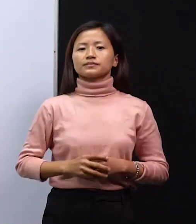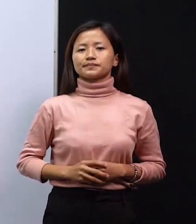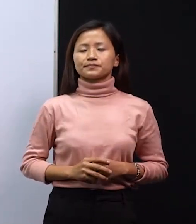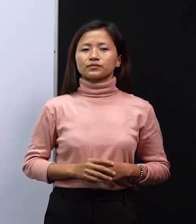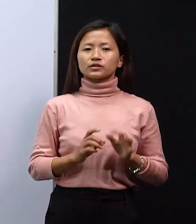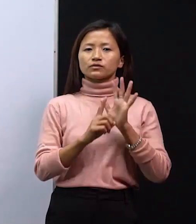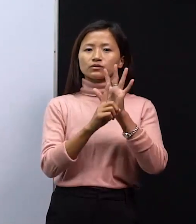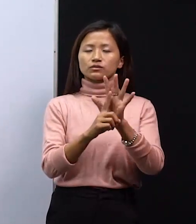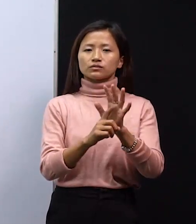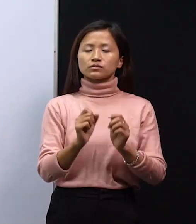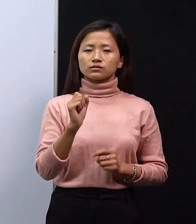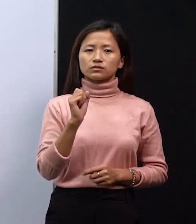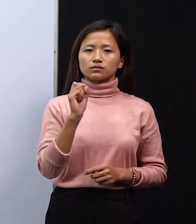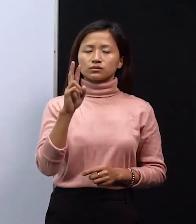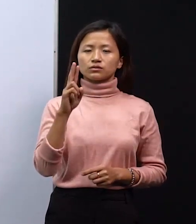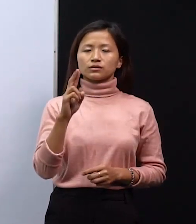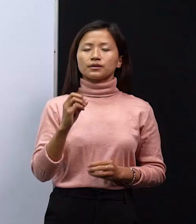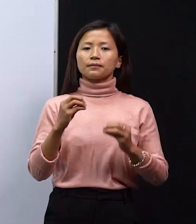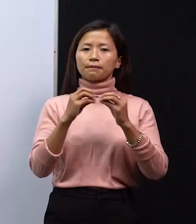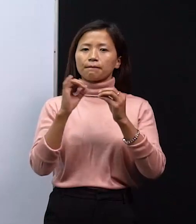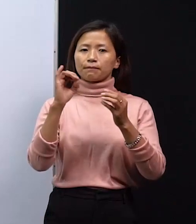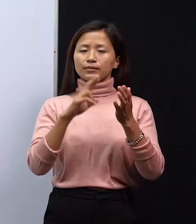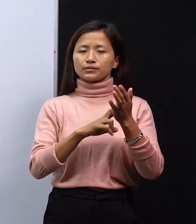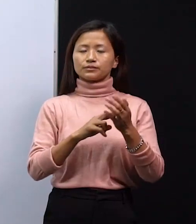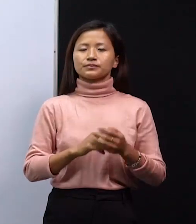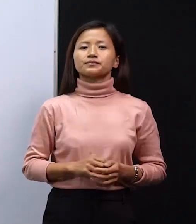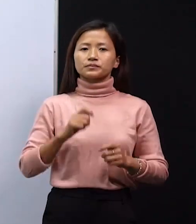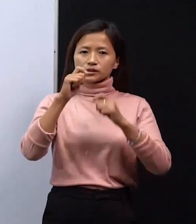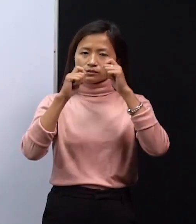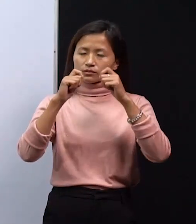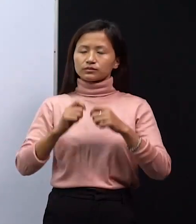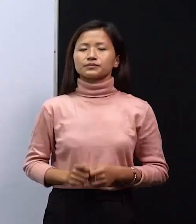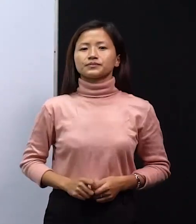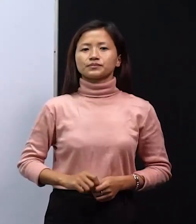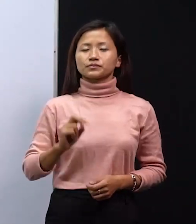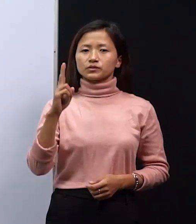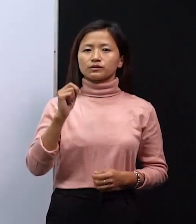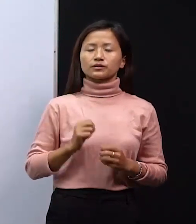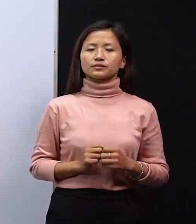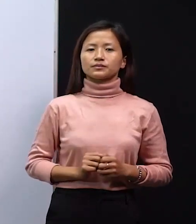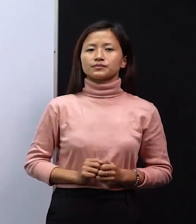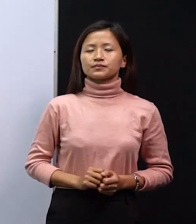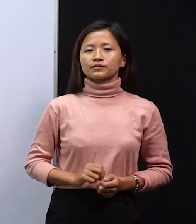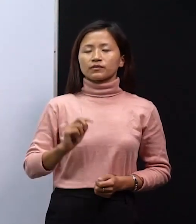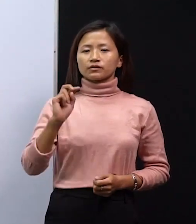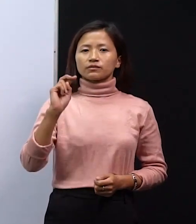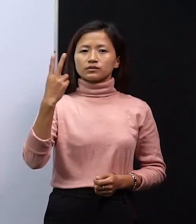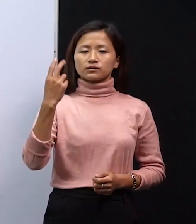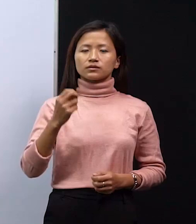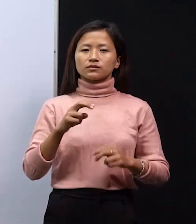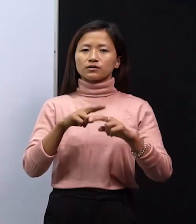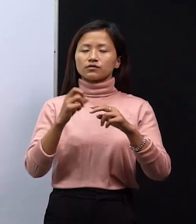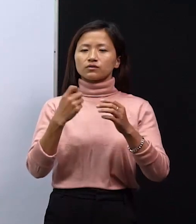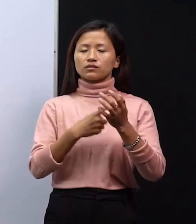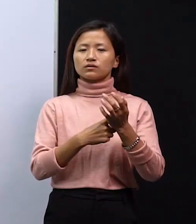you, multiply the two binomials, you will get this expression. So this is the first formula. The second